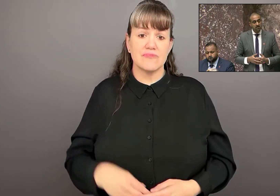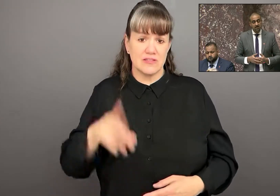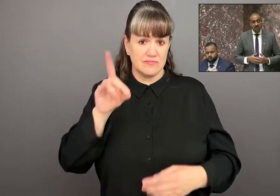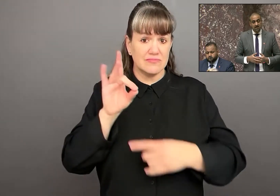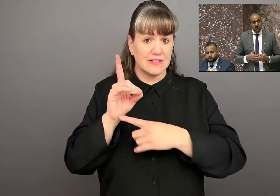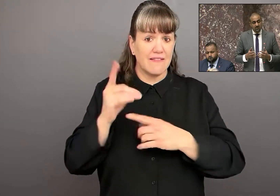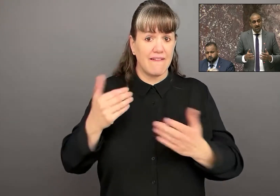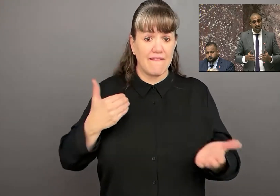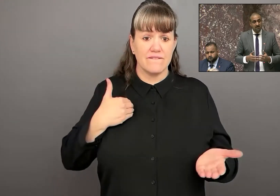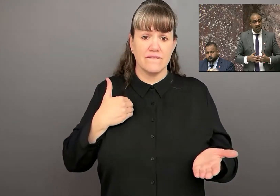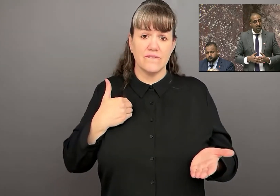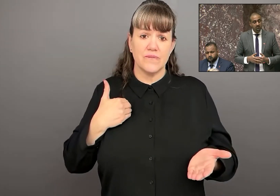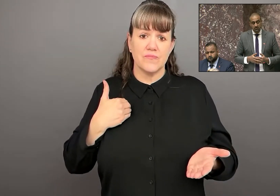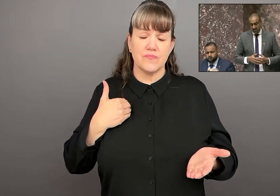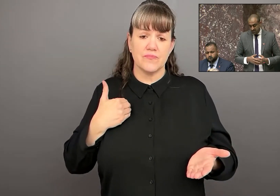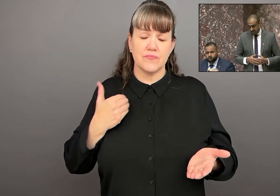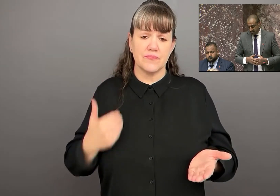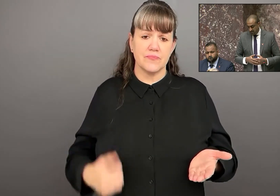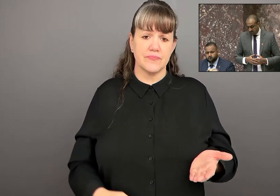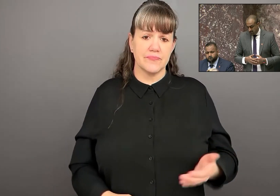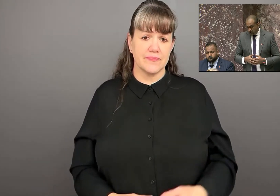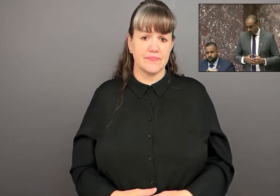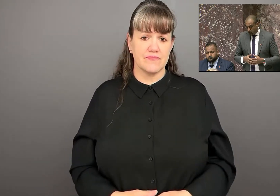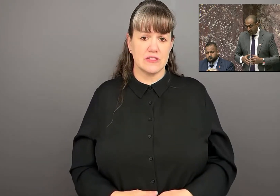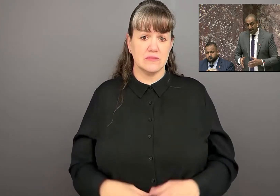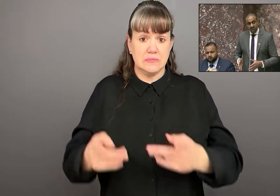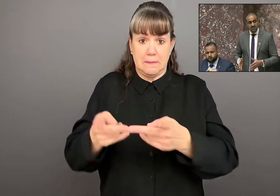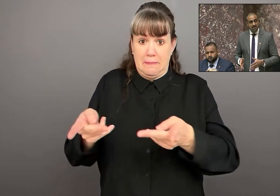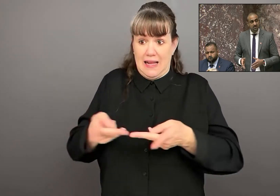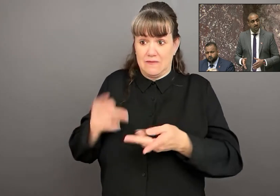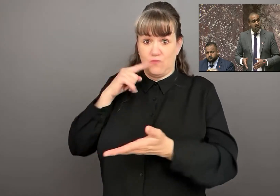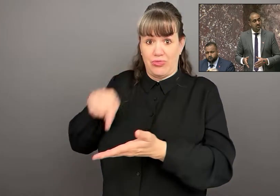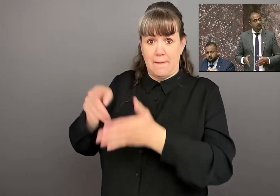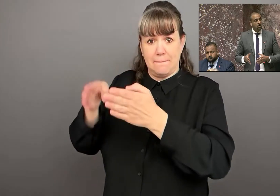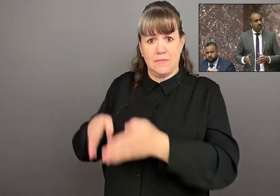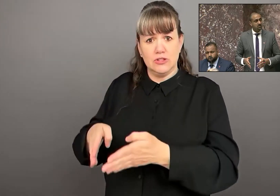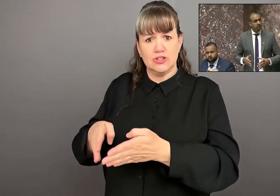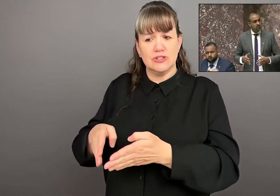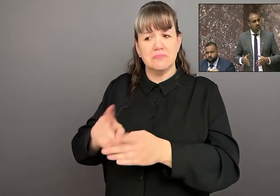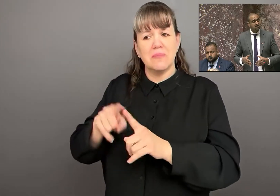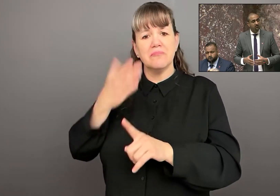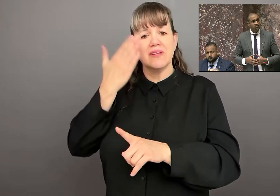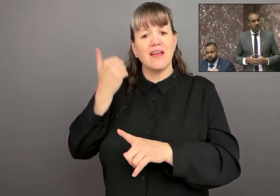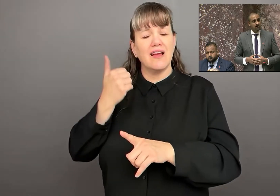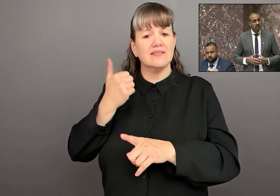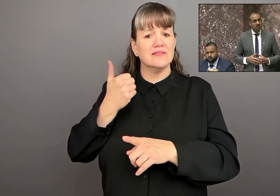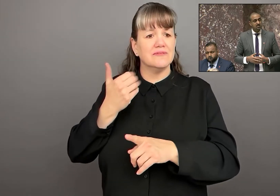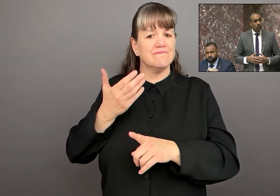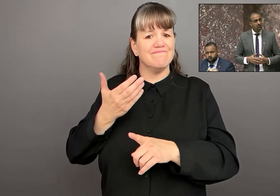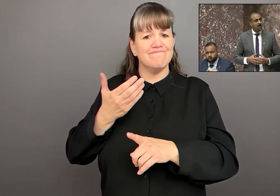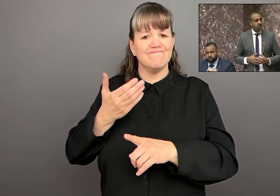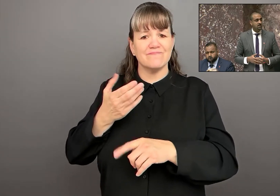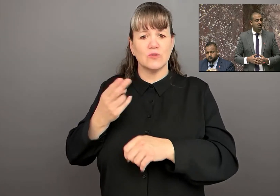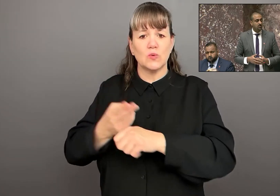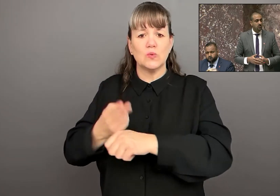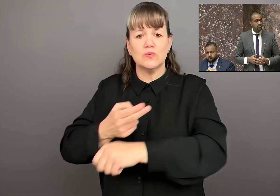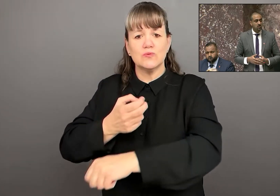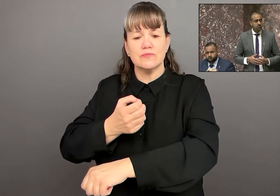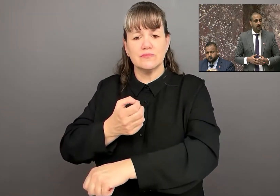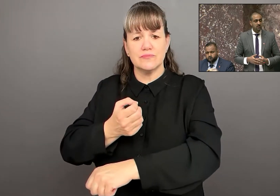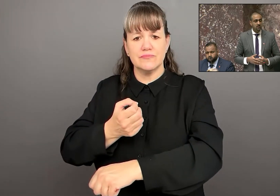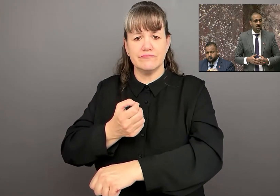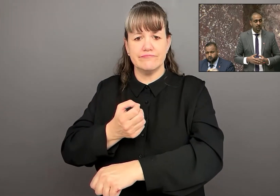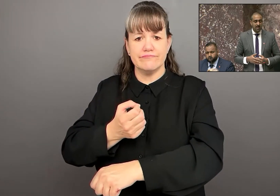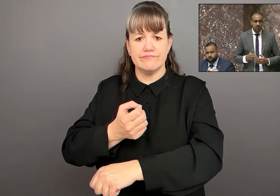alone. That, again, being said, we have seen some positive results of supportive housing in our communities,